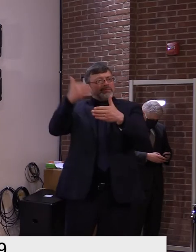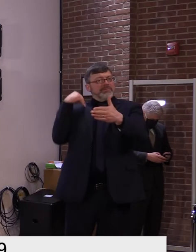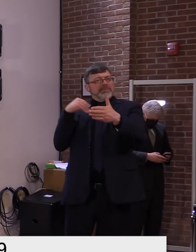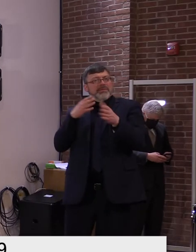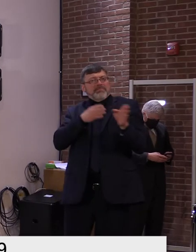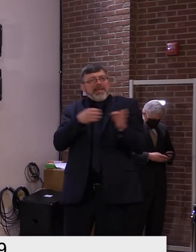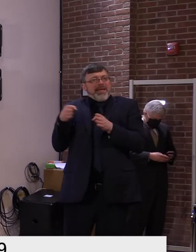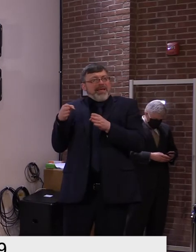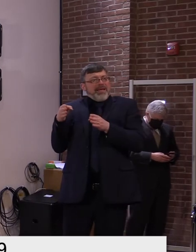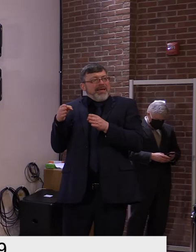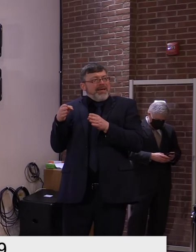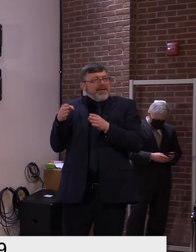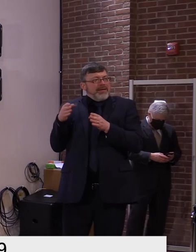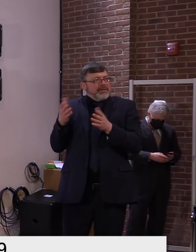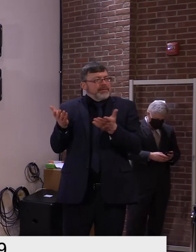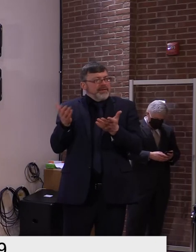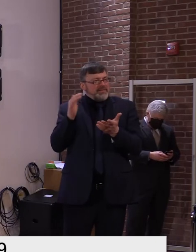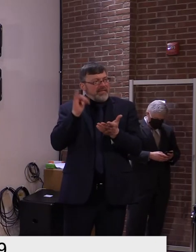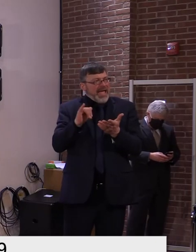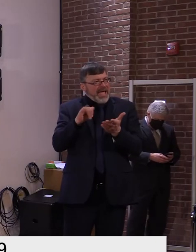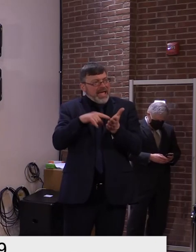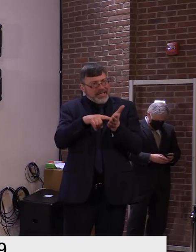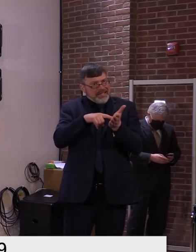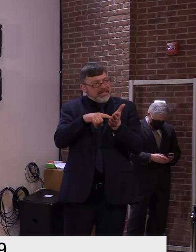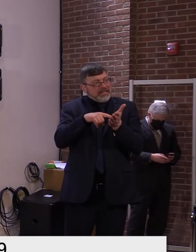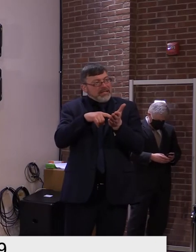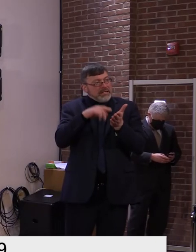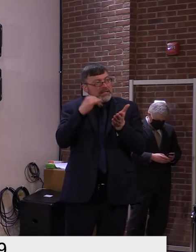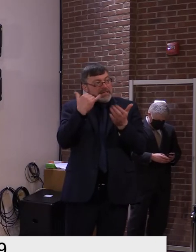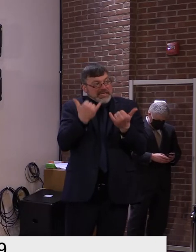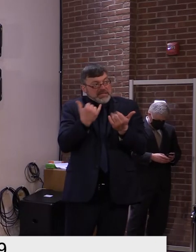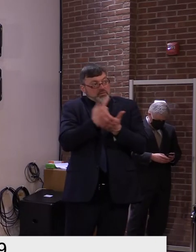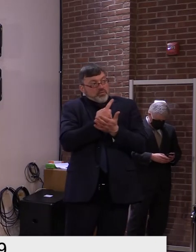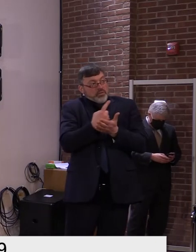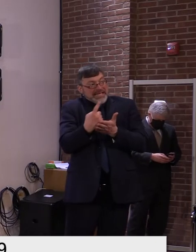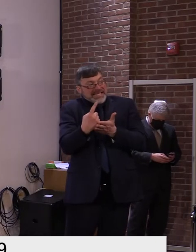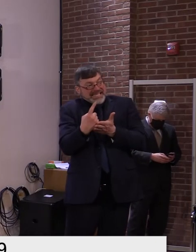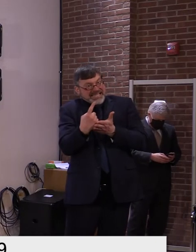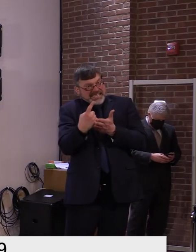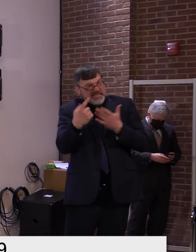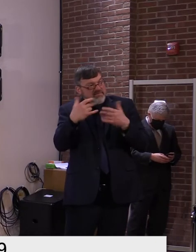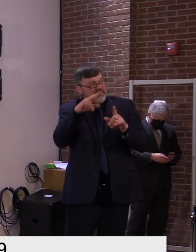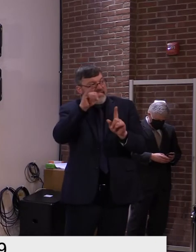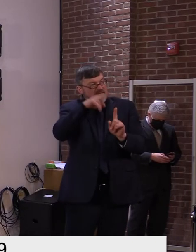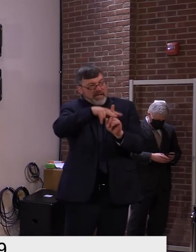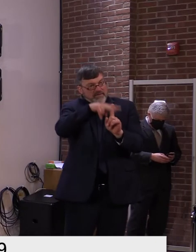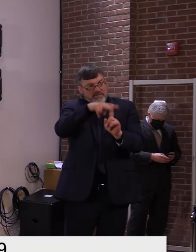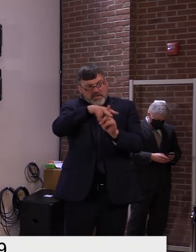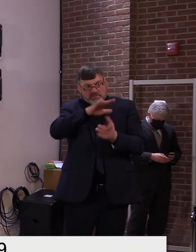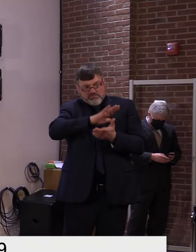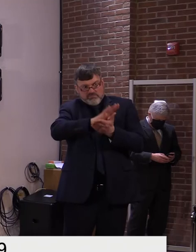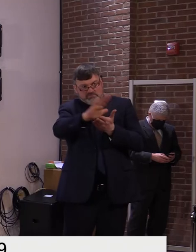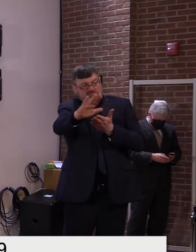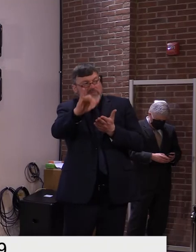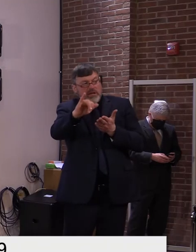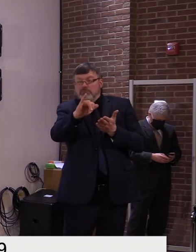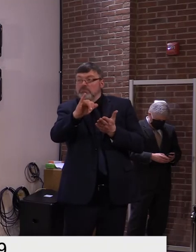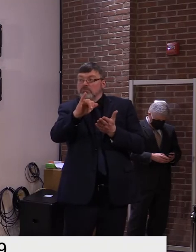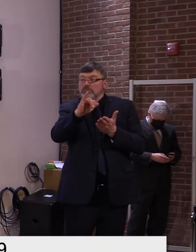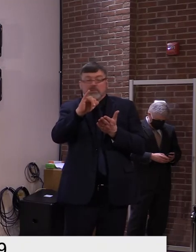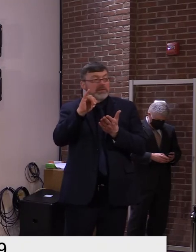week. But to your question about the reapplication, what is likely happening is that in accordance